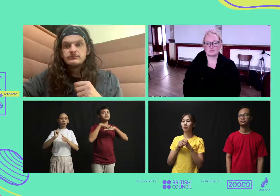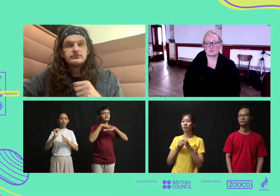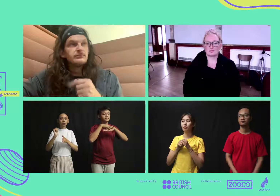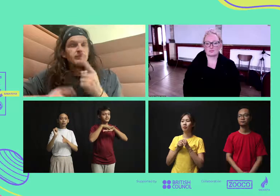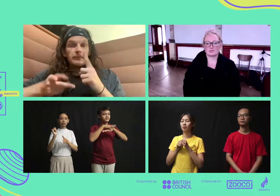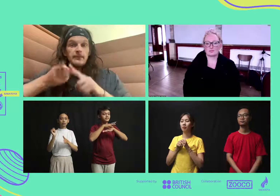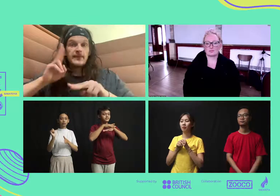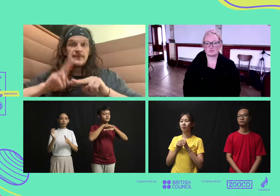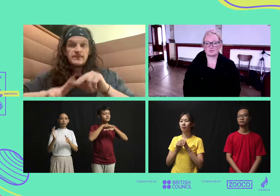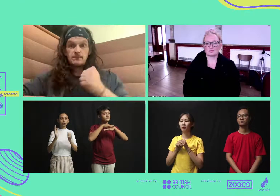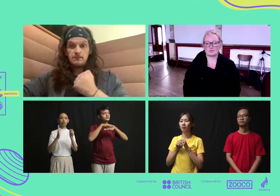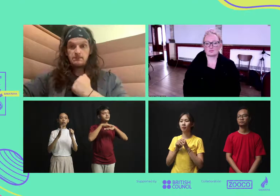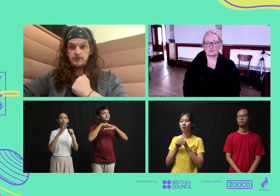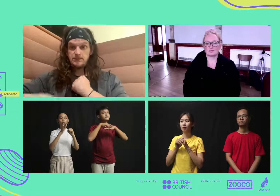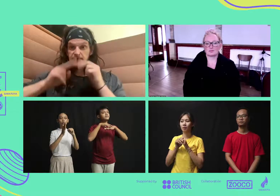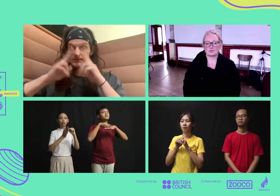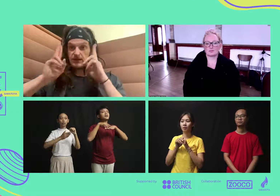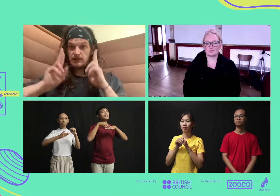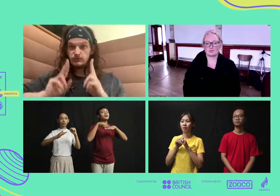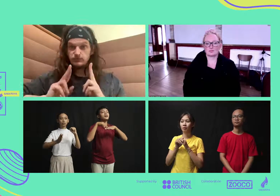texture.